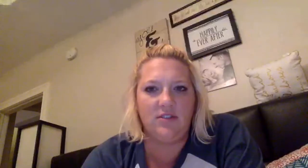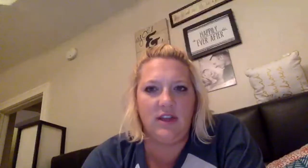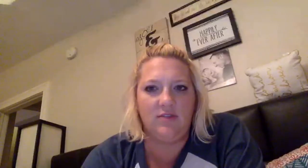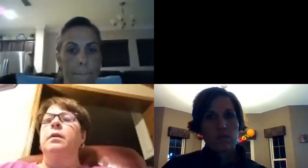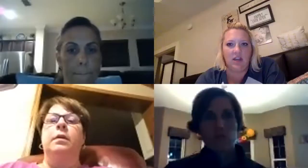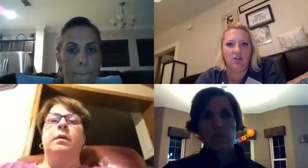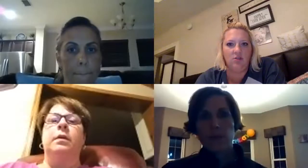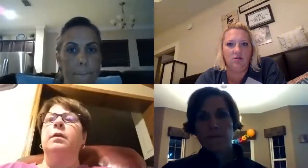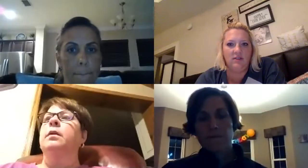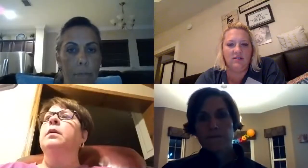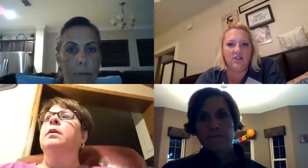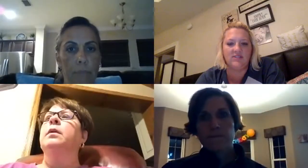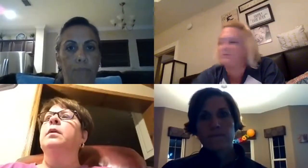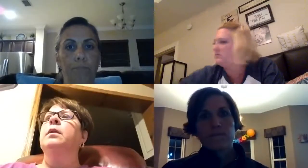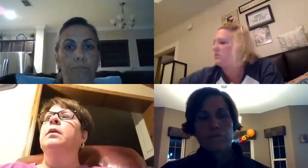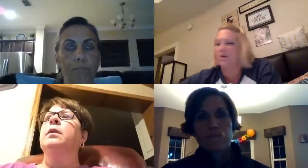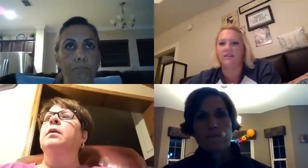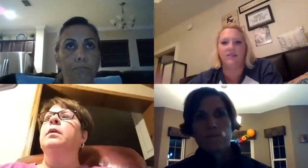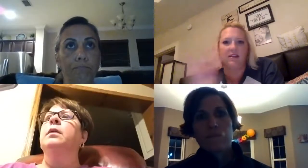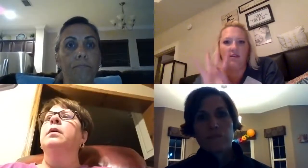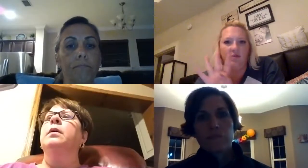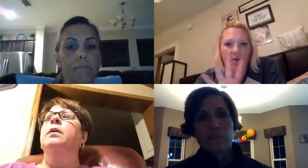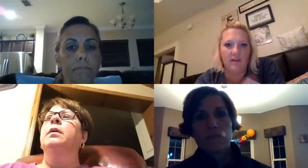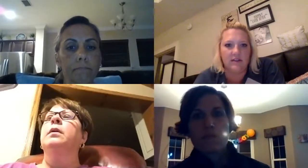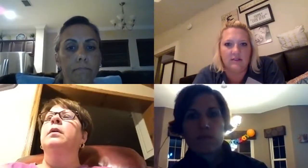it's only on you. You can switch it to where it's like the four of us,